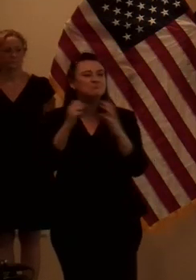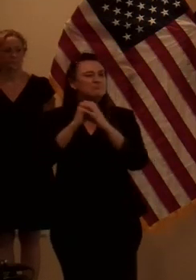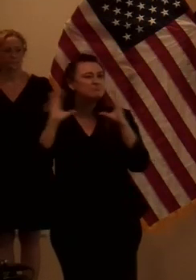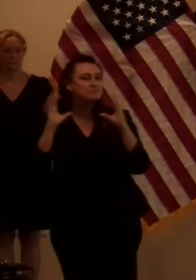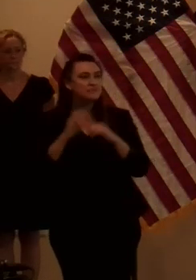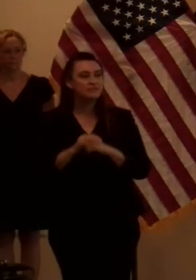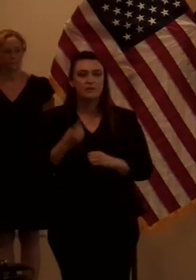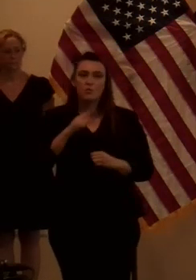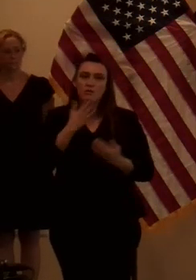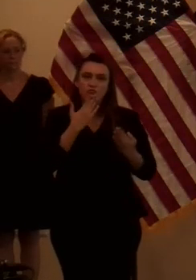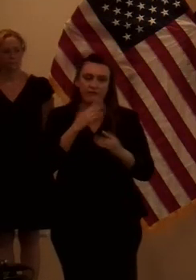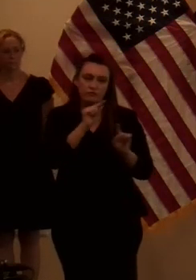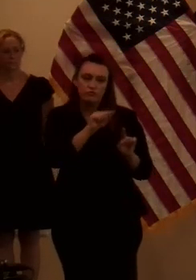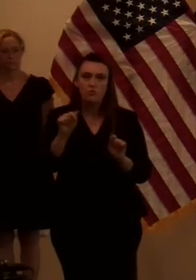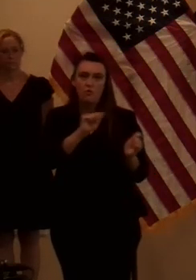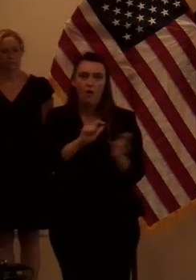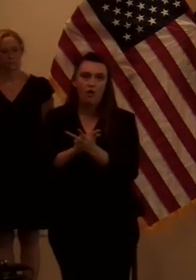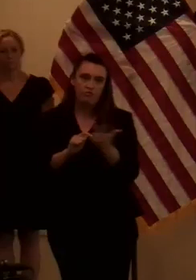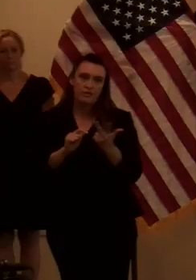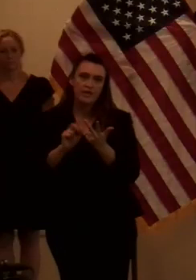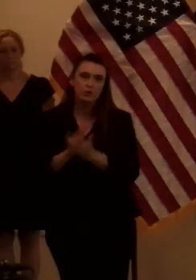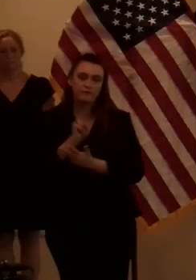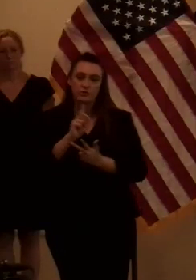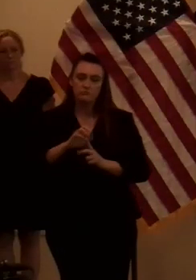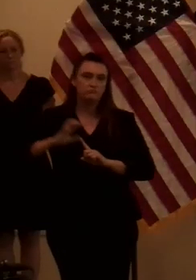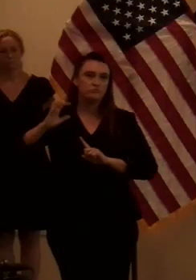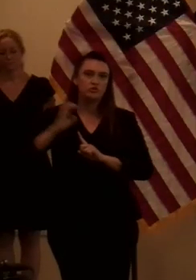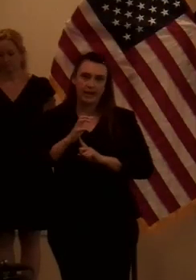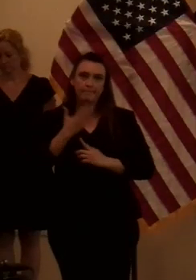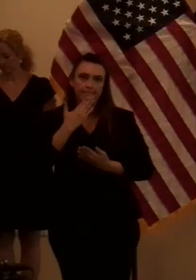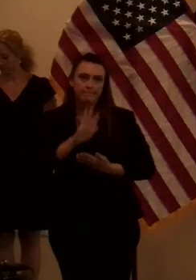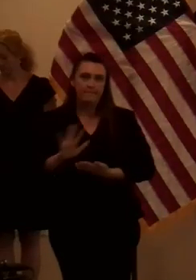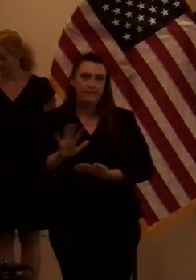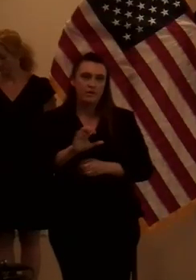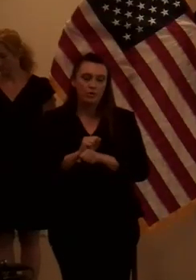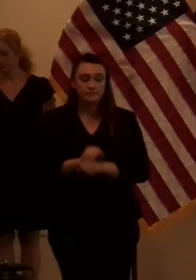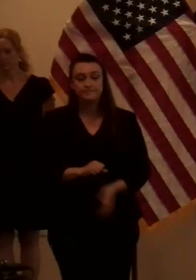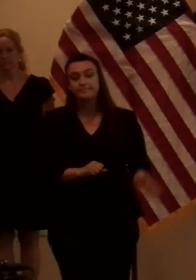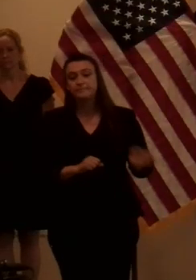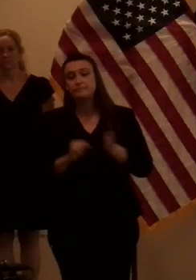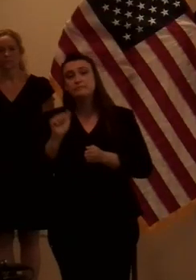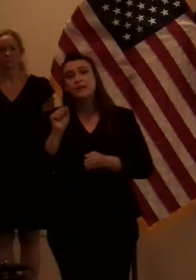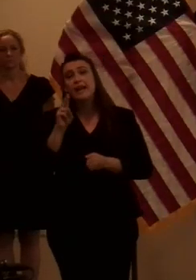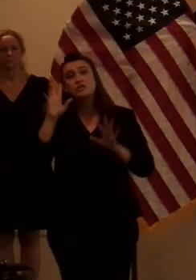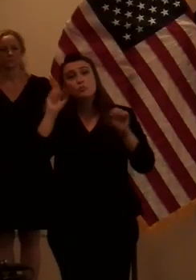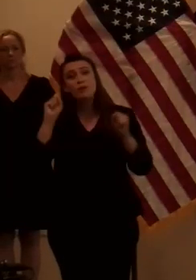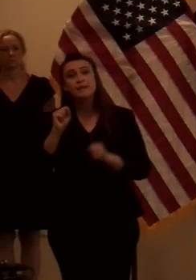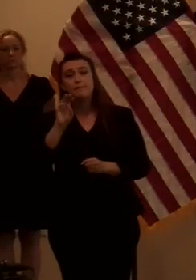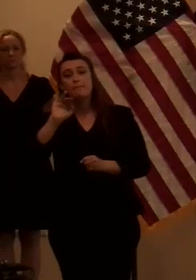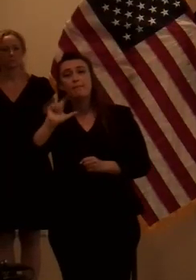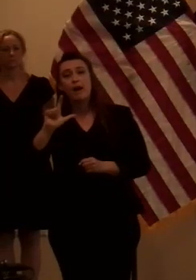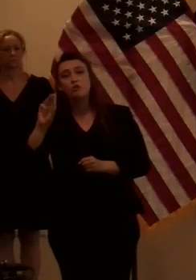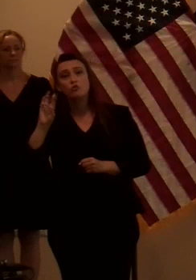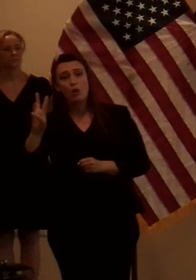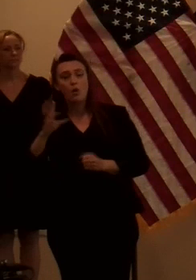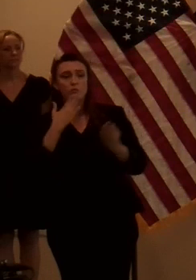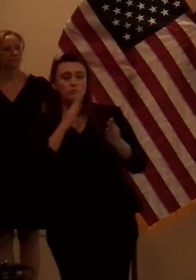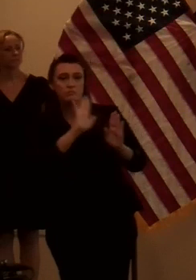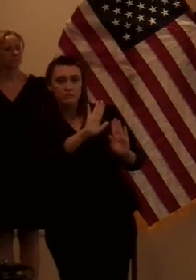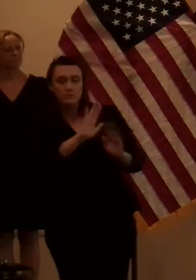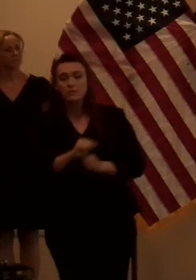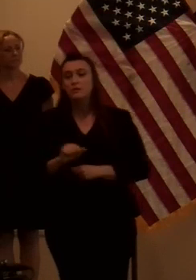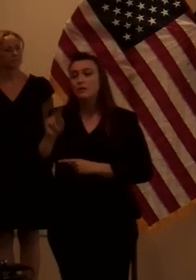world-class institutions in our own backyard. I want to thank ASU President Michael Crow and NAU President